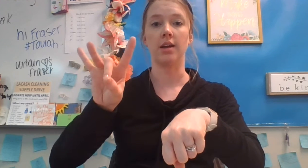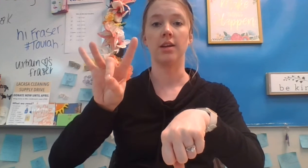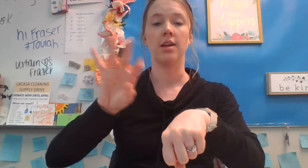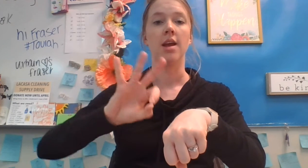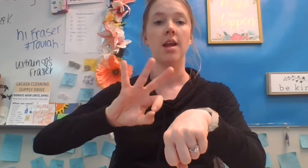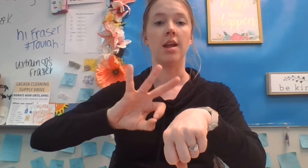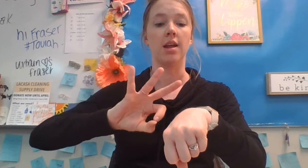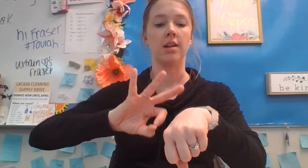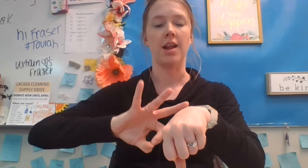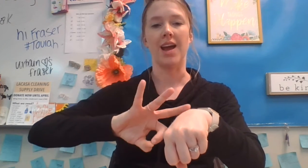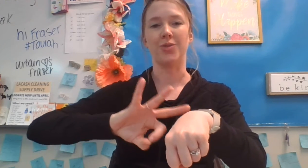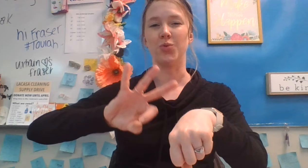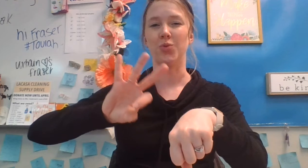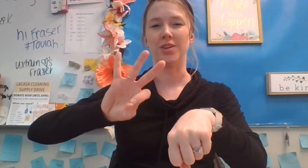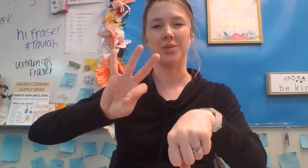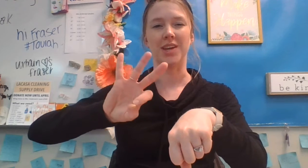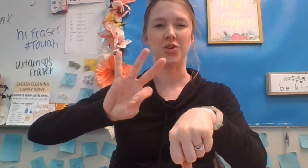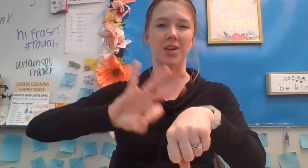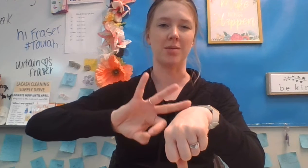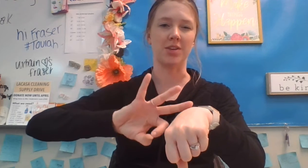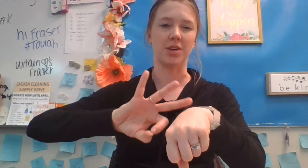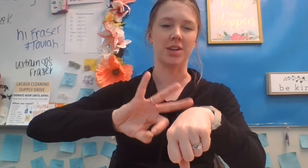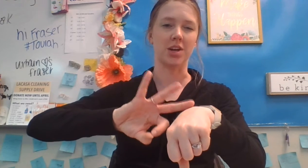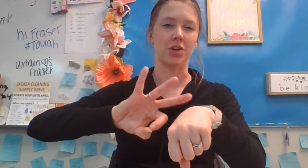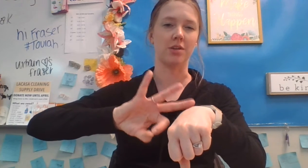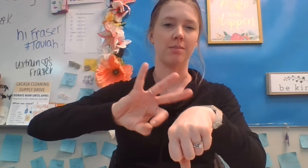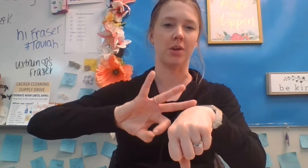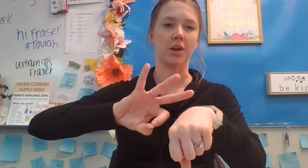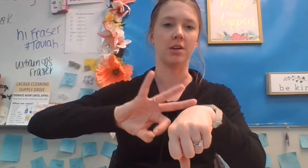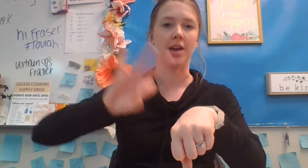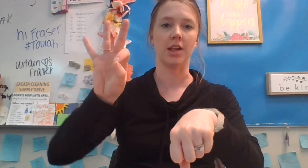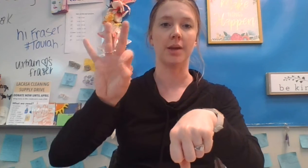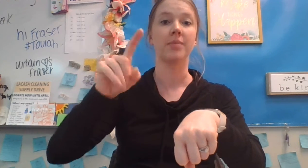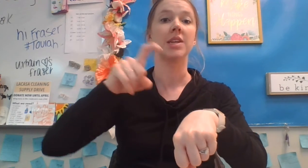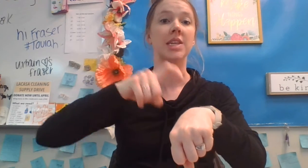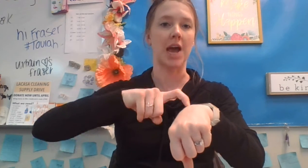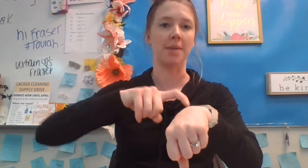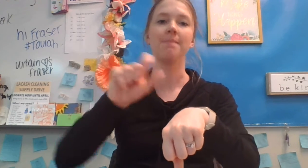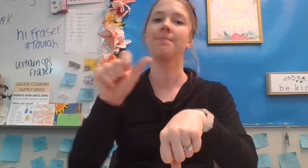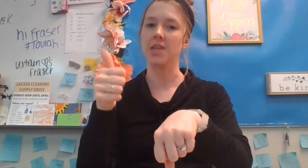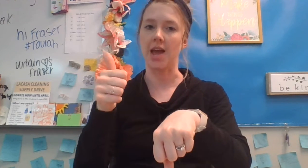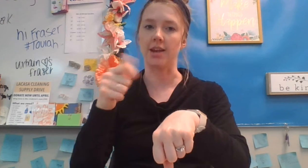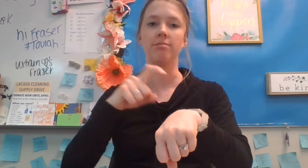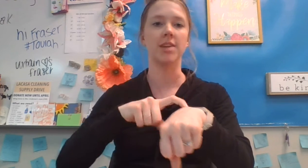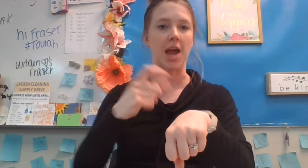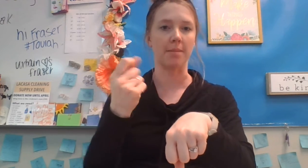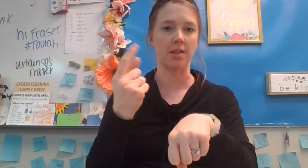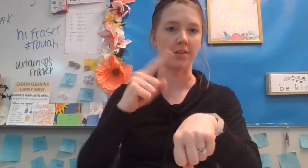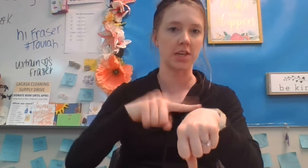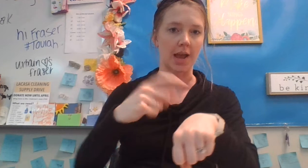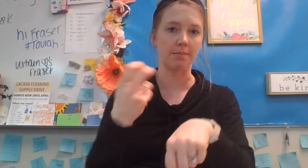o'clock, 9. Ooh, this one's get tricky because you get to touch your middle finger. 9 o'clock. Time, 10, time, 11, time,